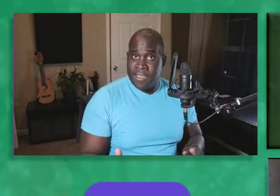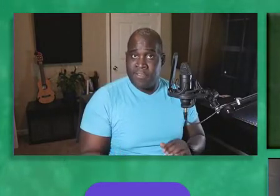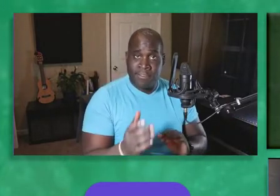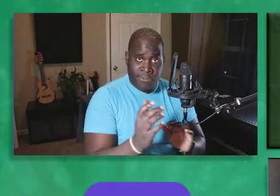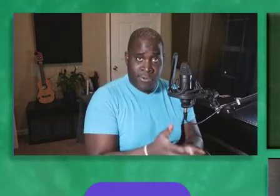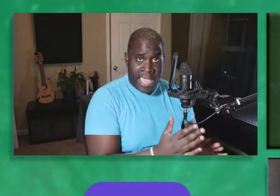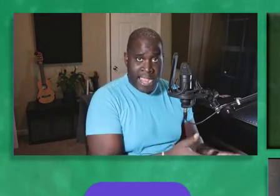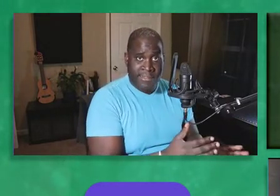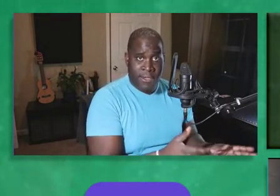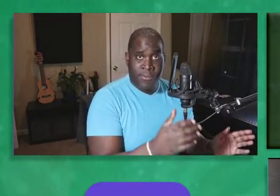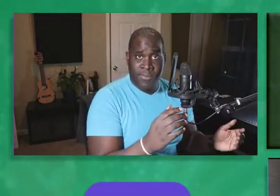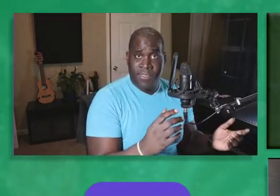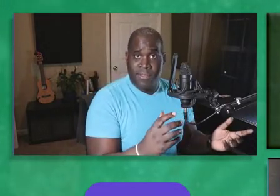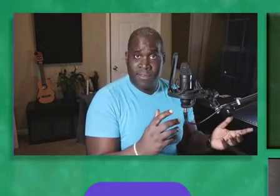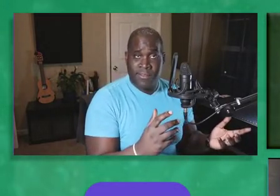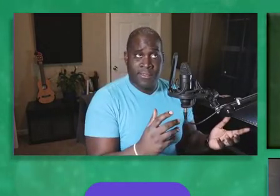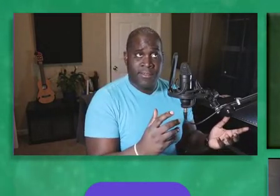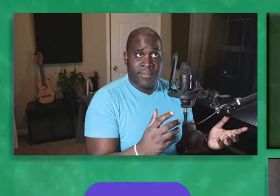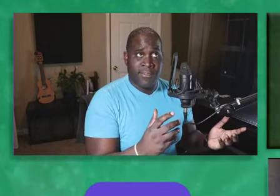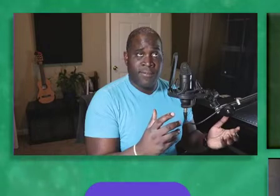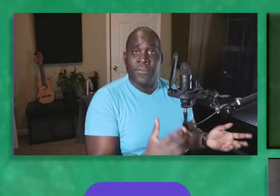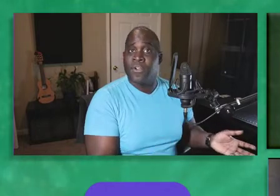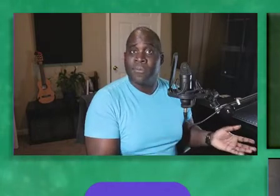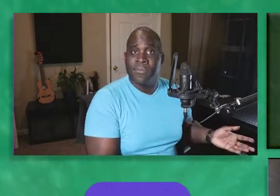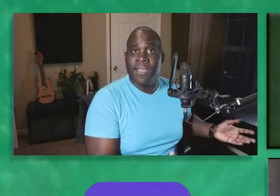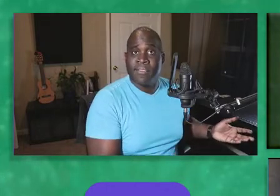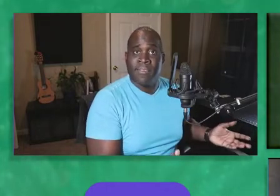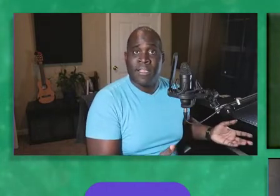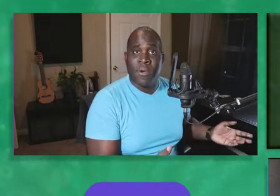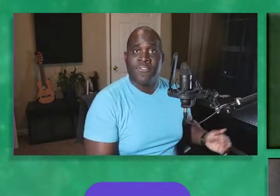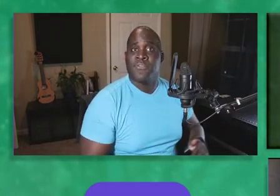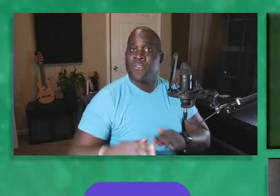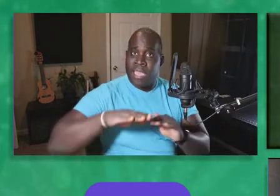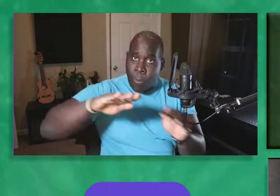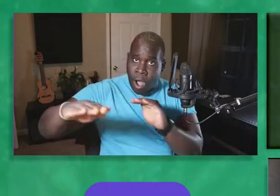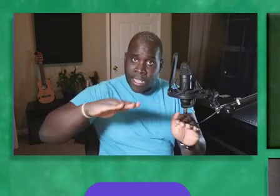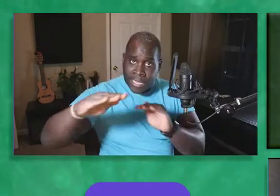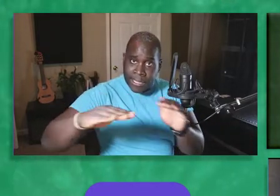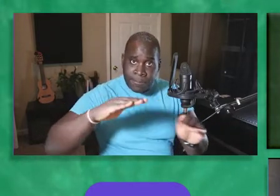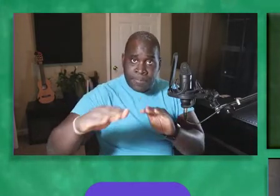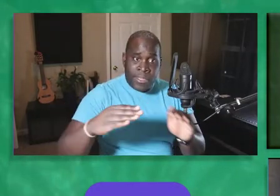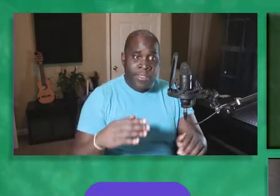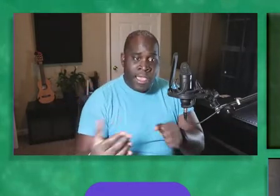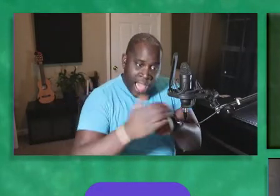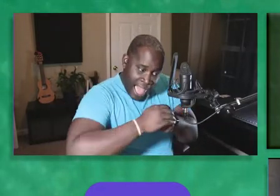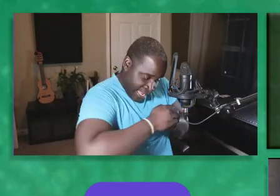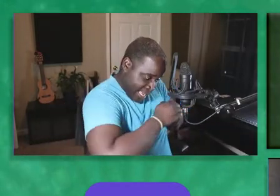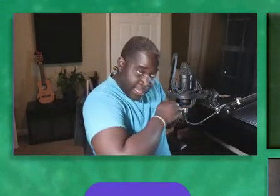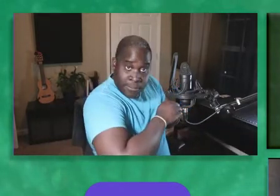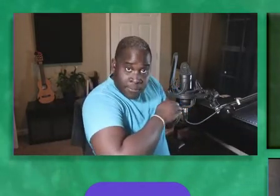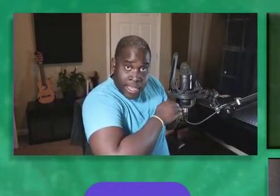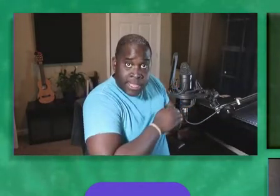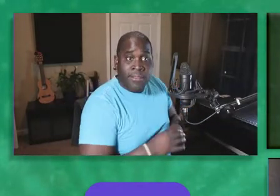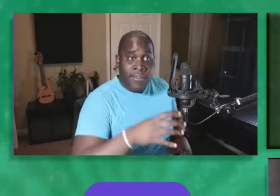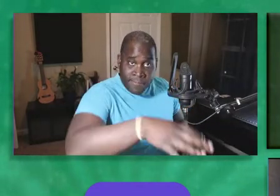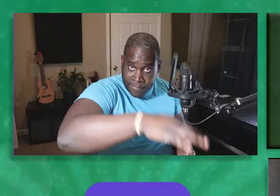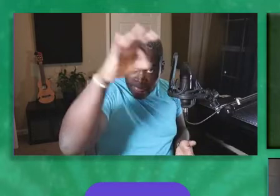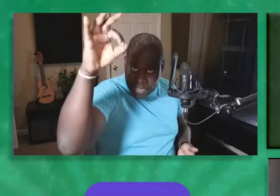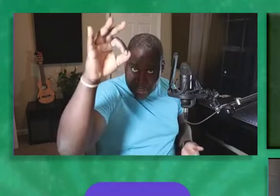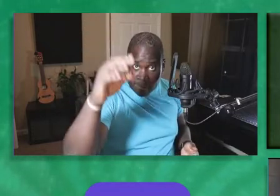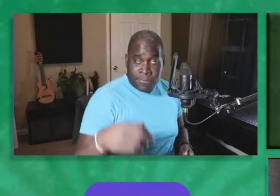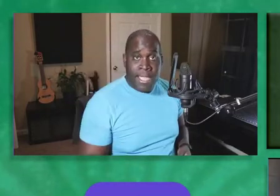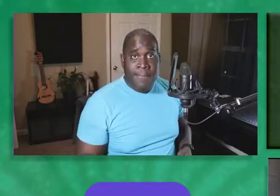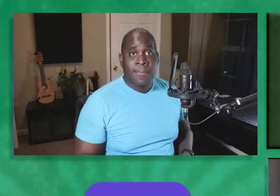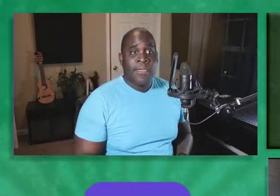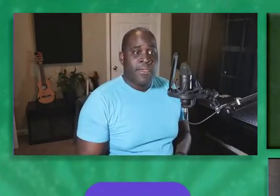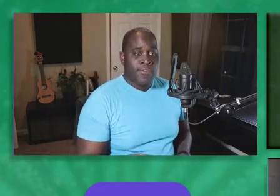some of the signs sort of act out the verb that's in question. So like walking, hiding, right?